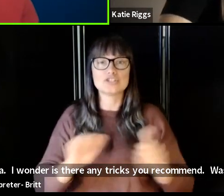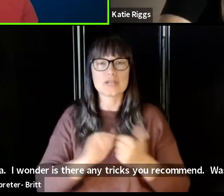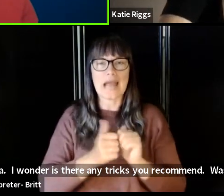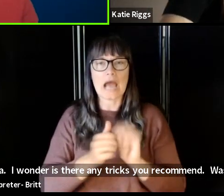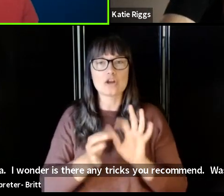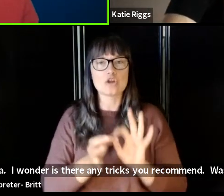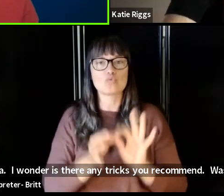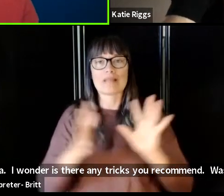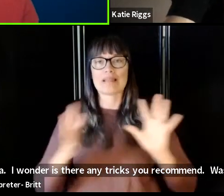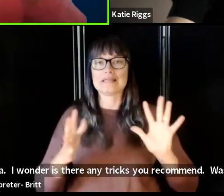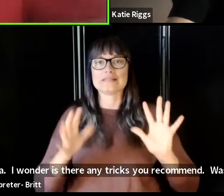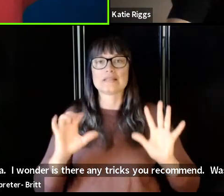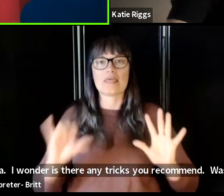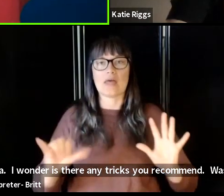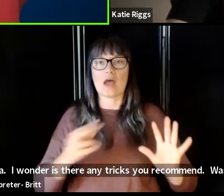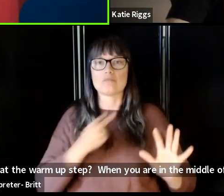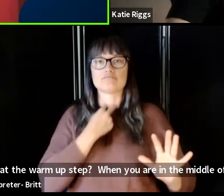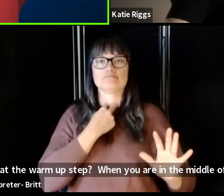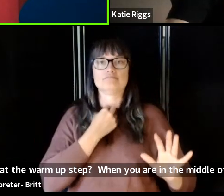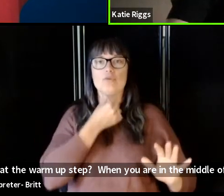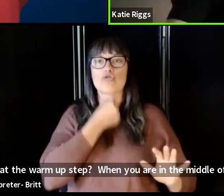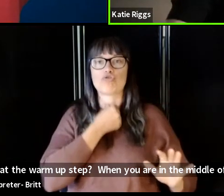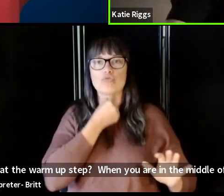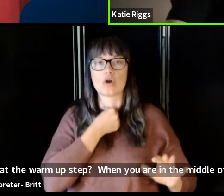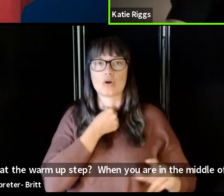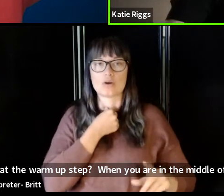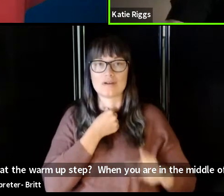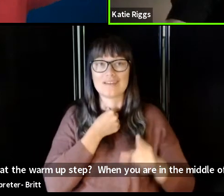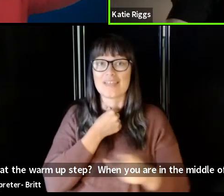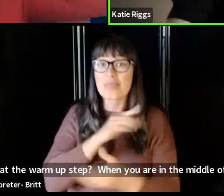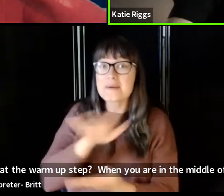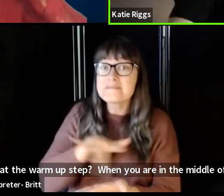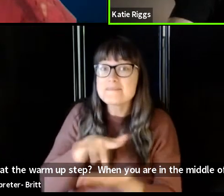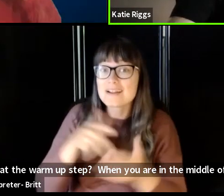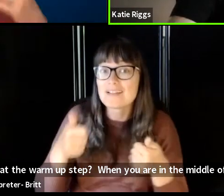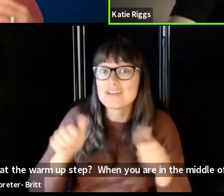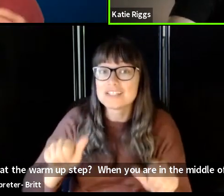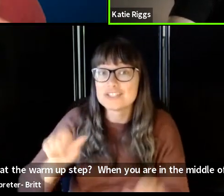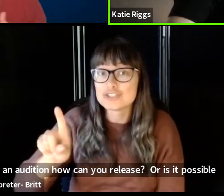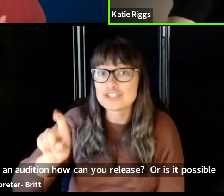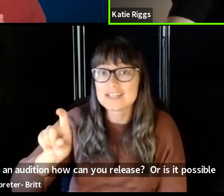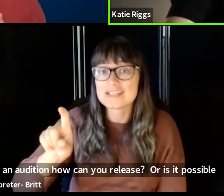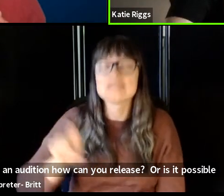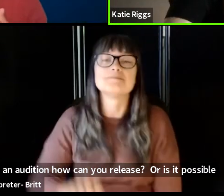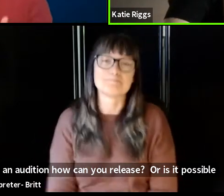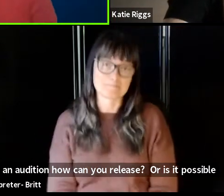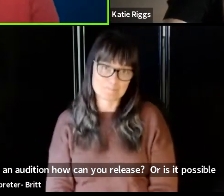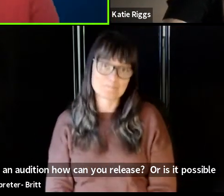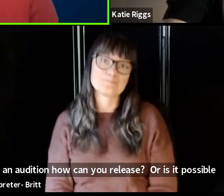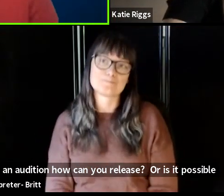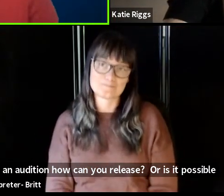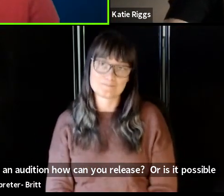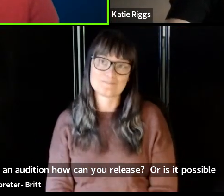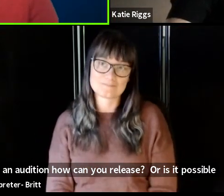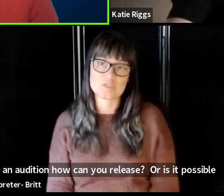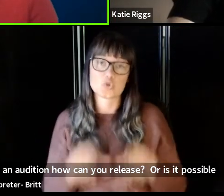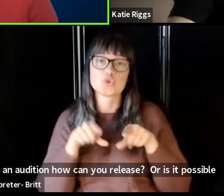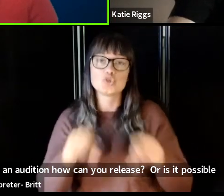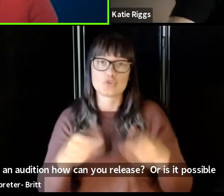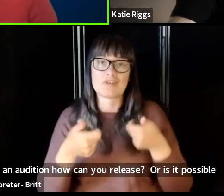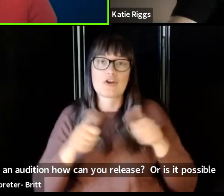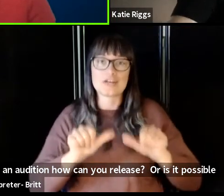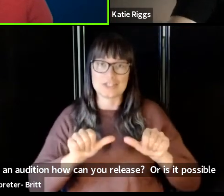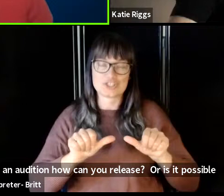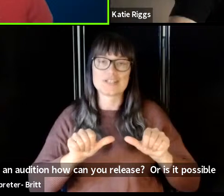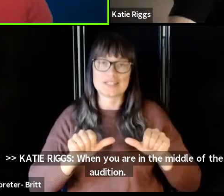release? Or is it possible? And you're in the middle of an audition. Right. That's I'm in the audition, right? And